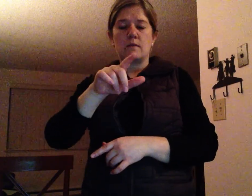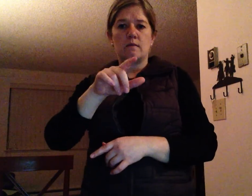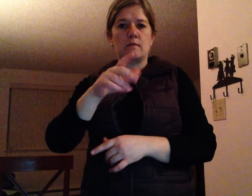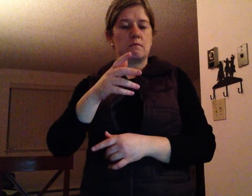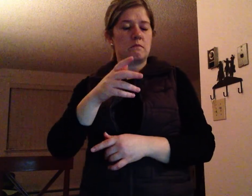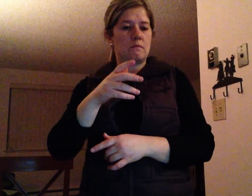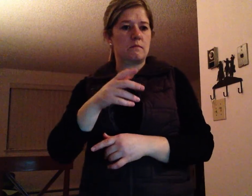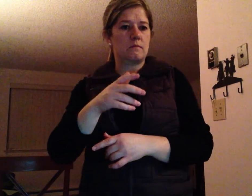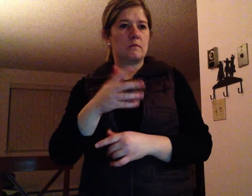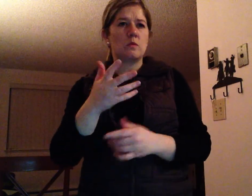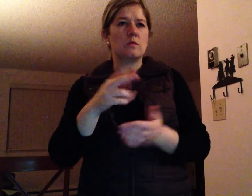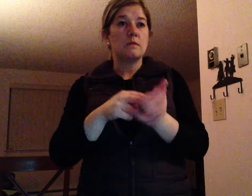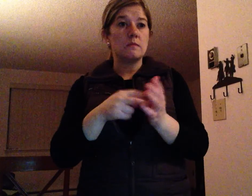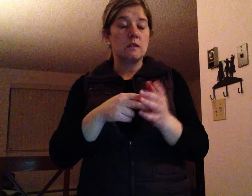Not uneven.